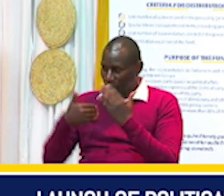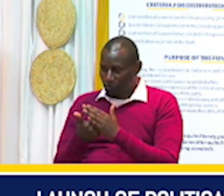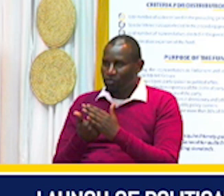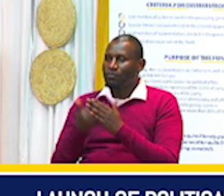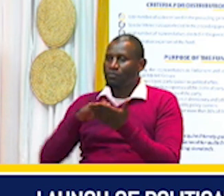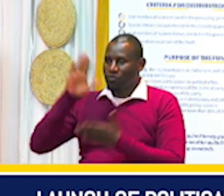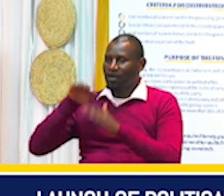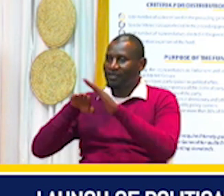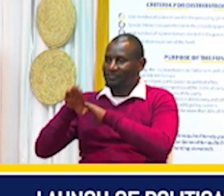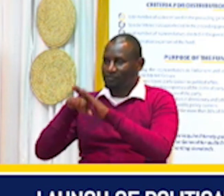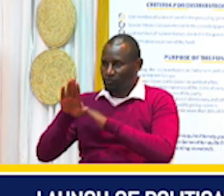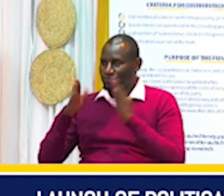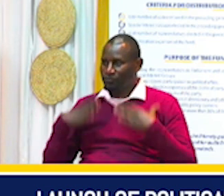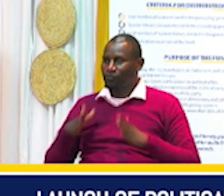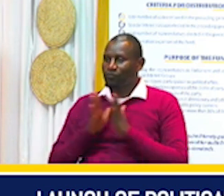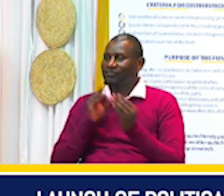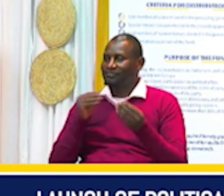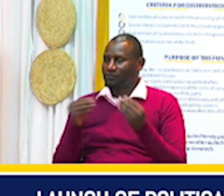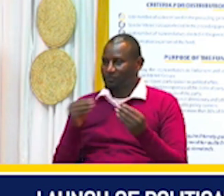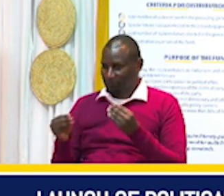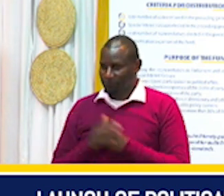more accessible for people with disabilities.